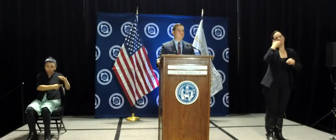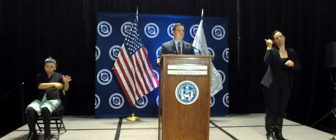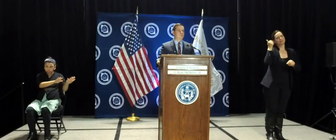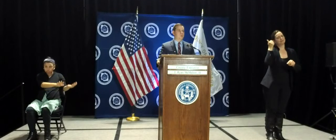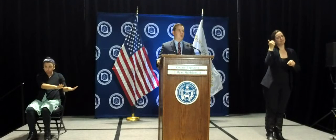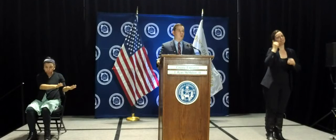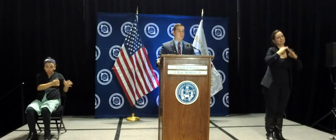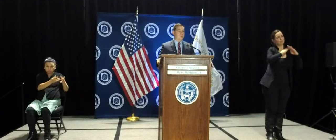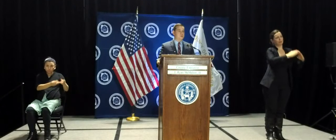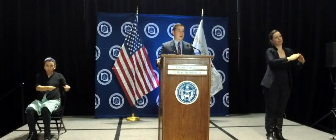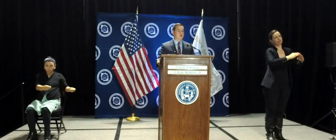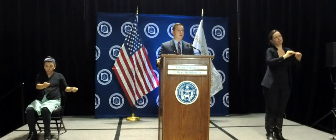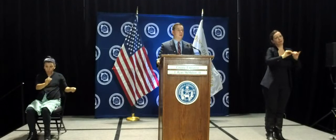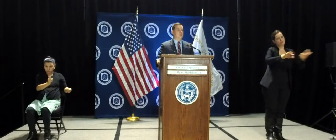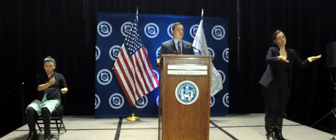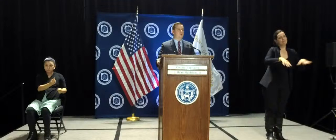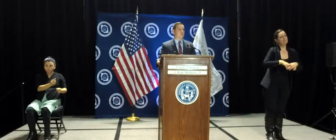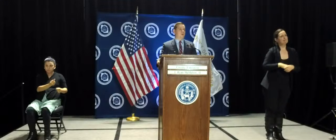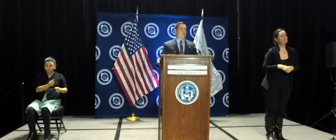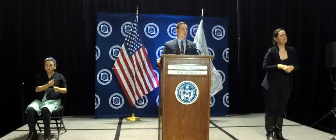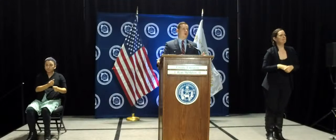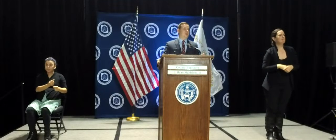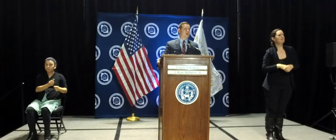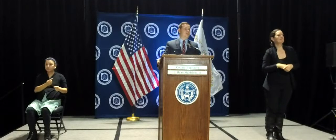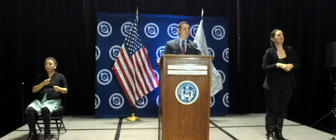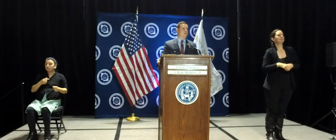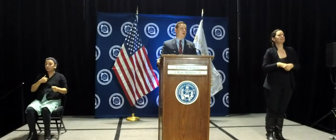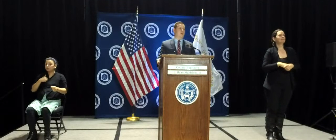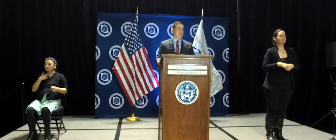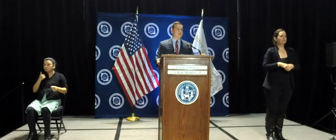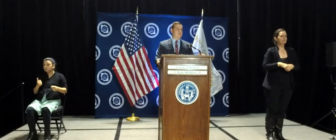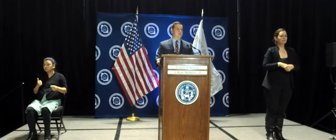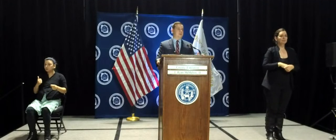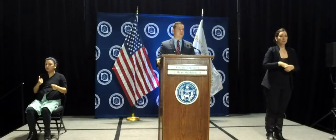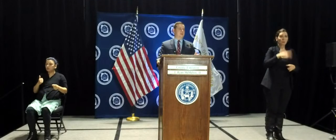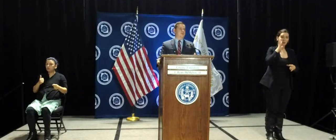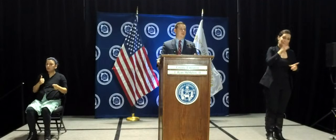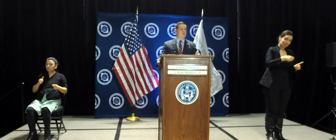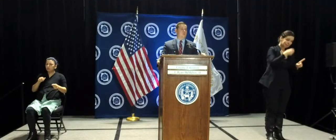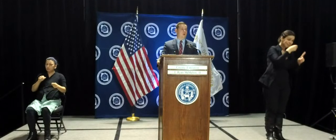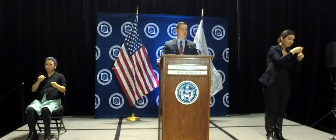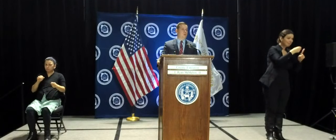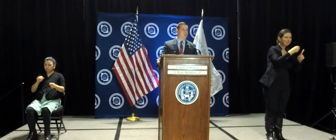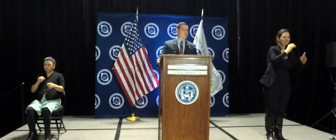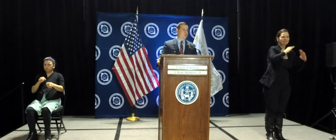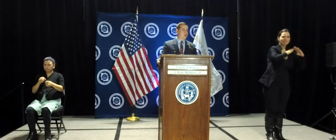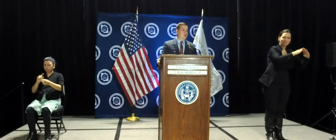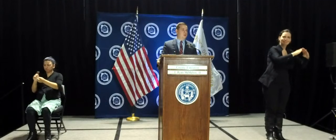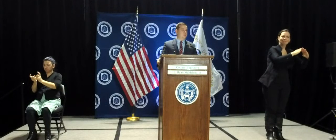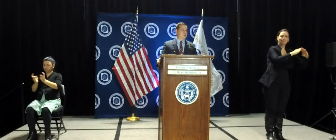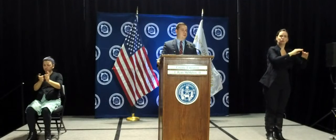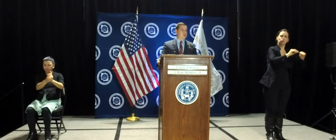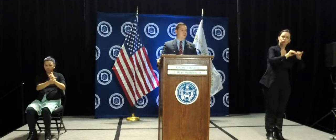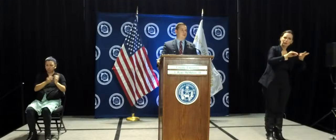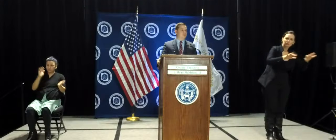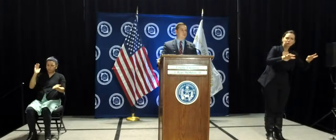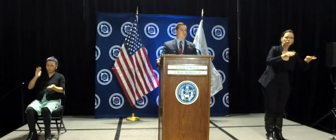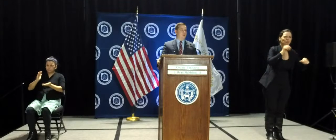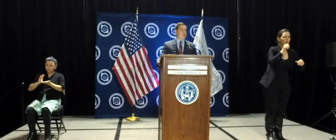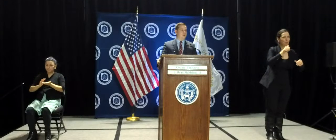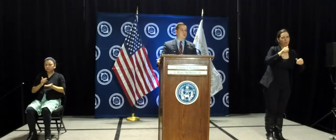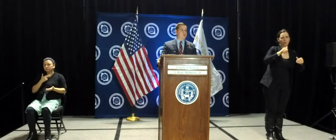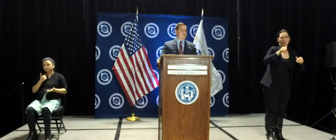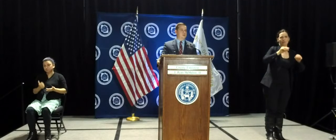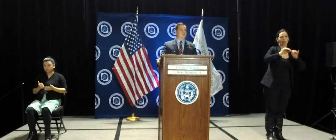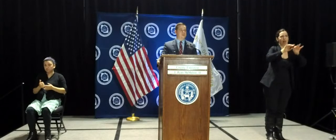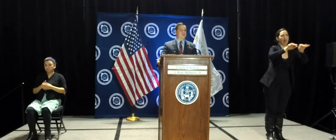transmission, below 1%. So if we have 400 cases tomorrow, that doesn't mean that they're giving it to 400 new people. That means they're giving to